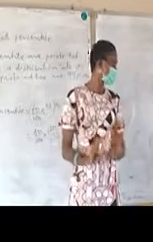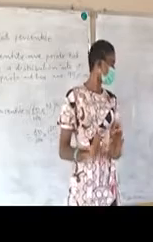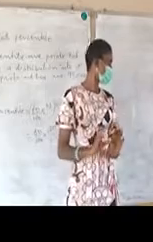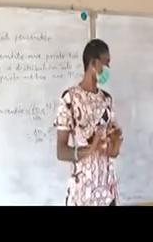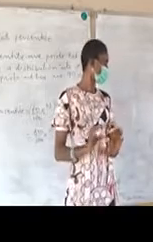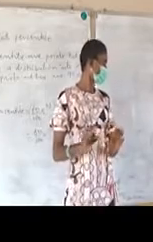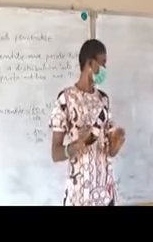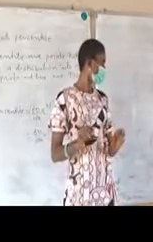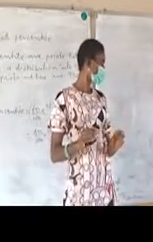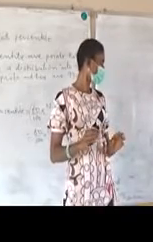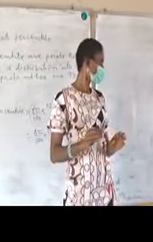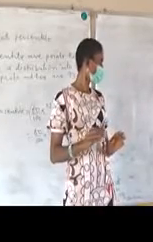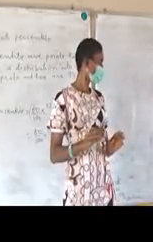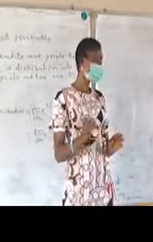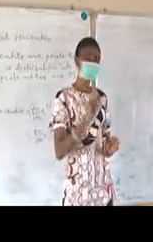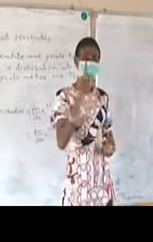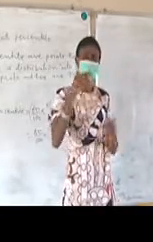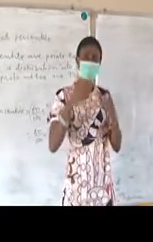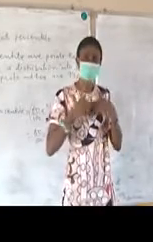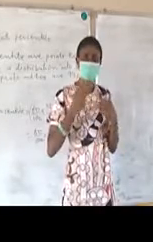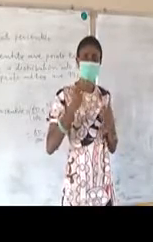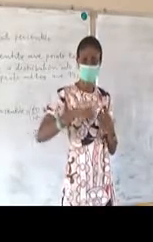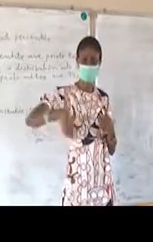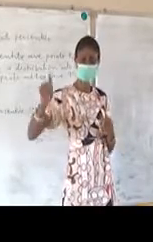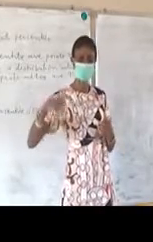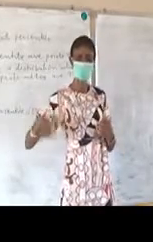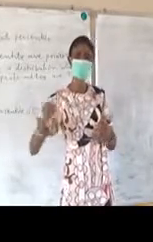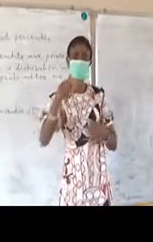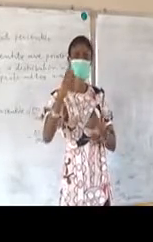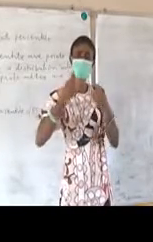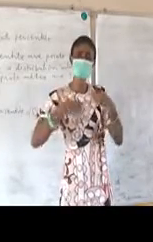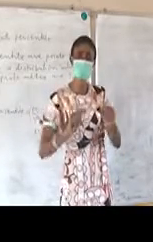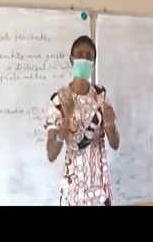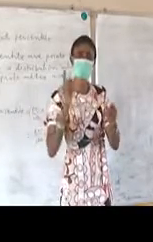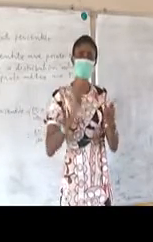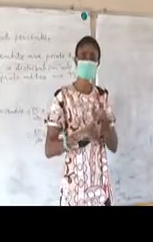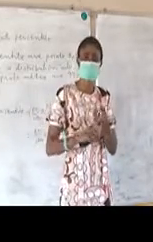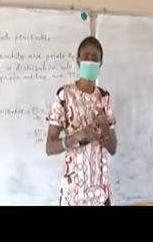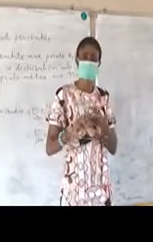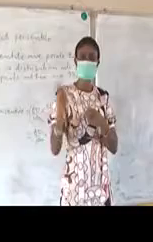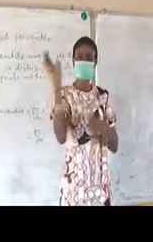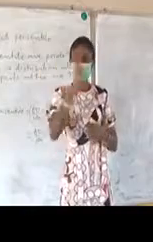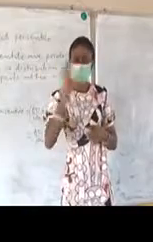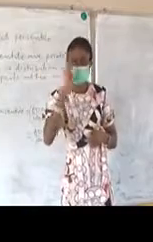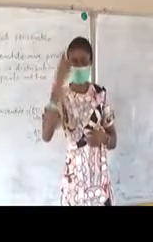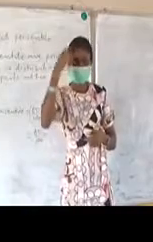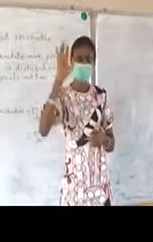the marks. This is where you have the marks, isn't it? Then you try to mark out 70